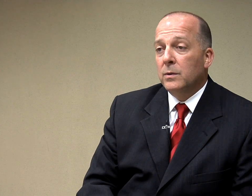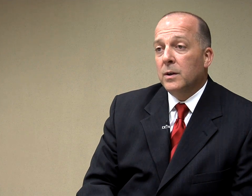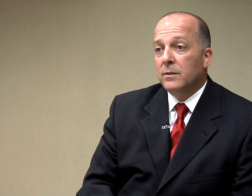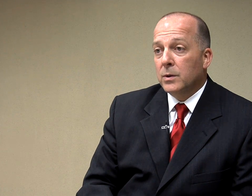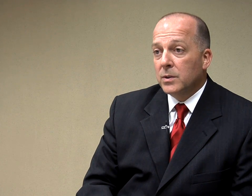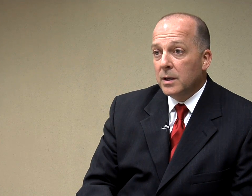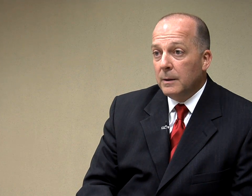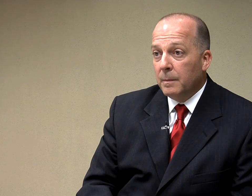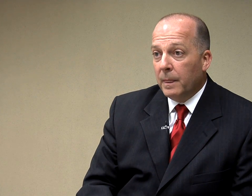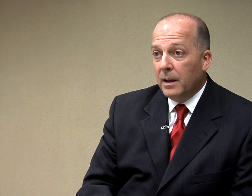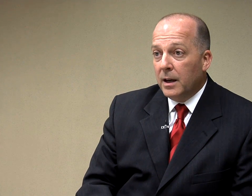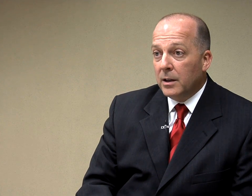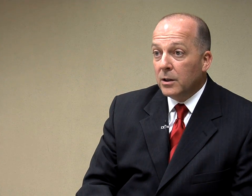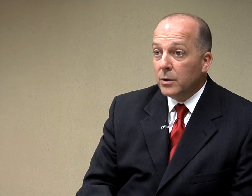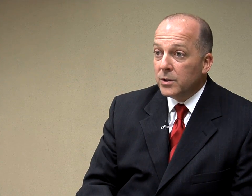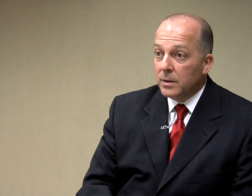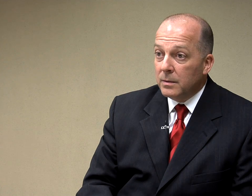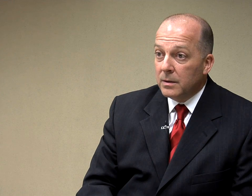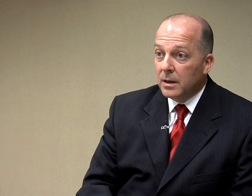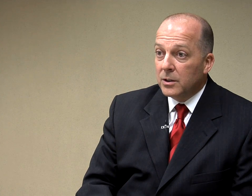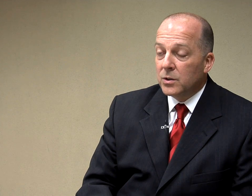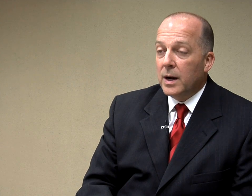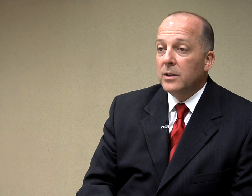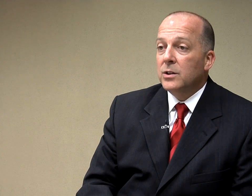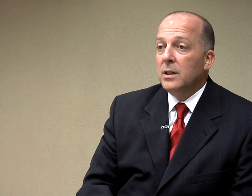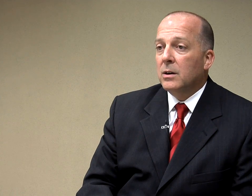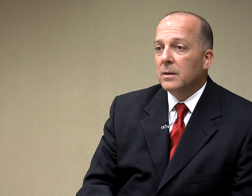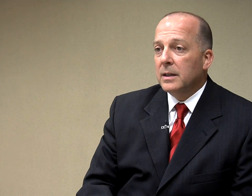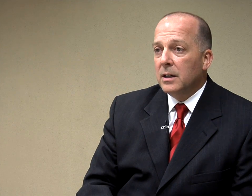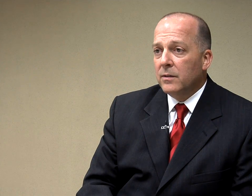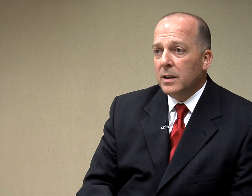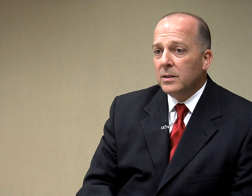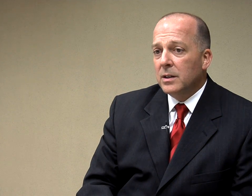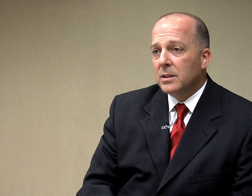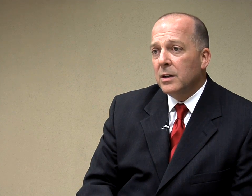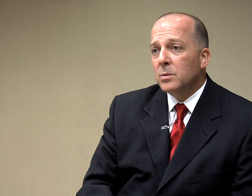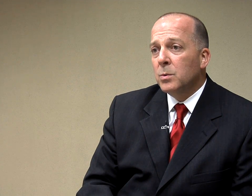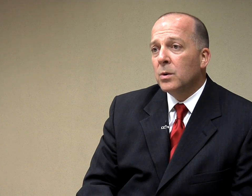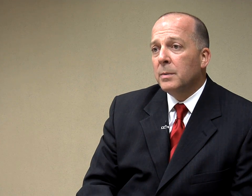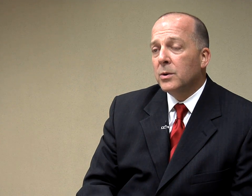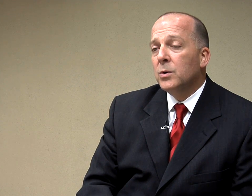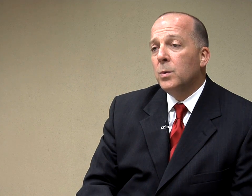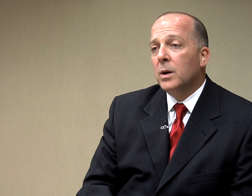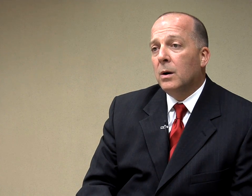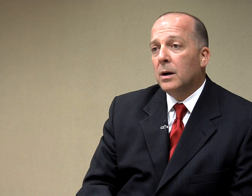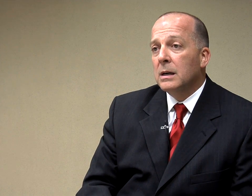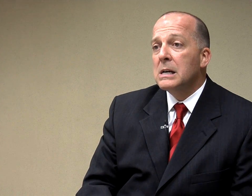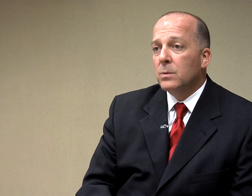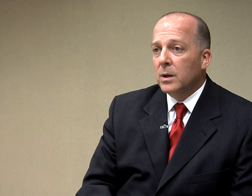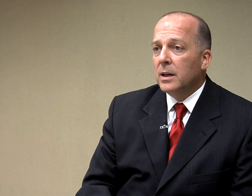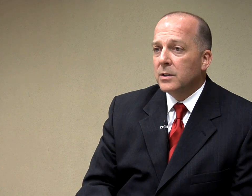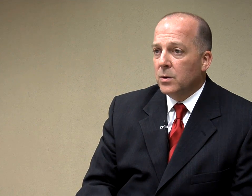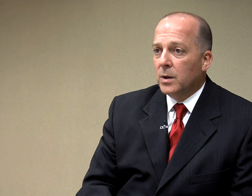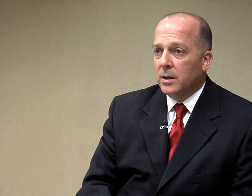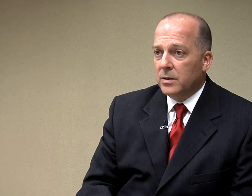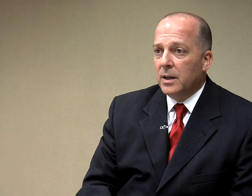of our diversity and inclusion strategy, our activities, and it tells more about who we are really as an organization.